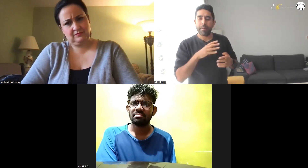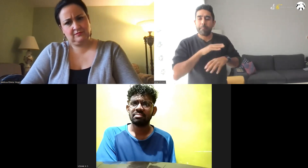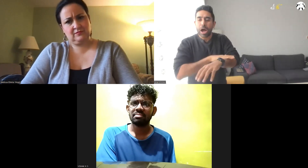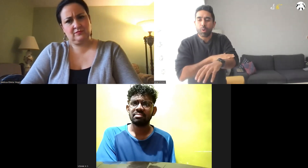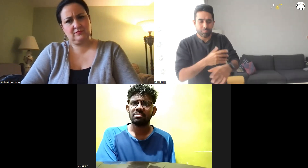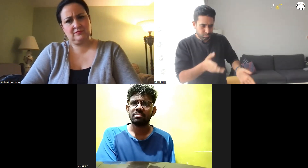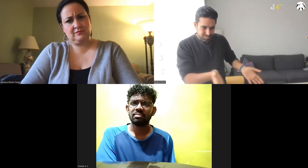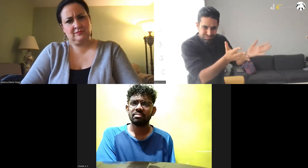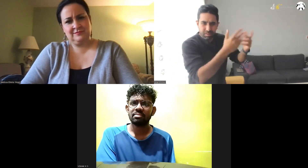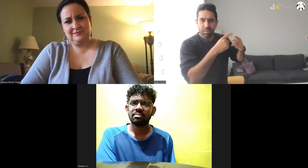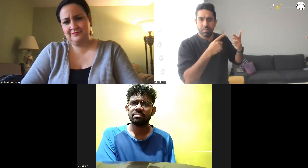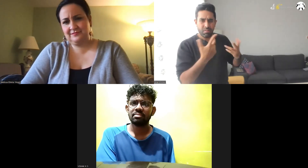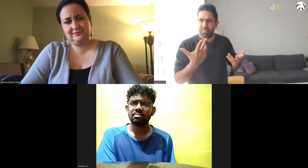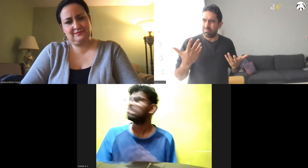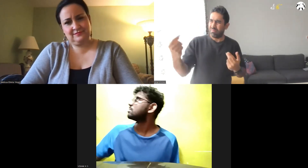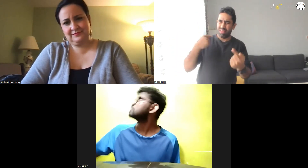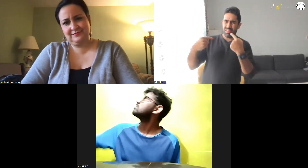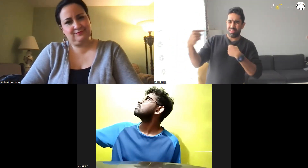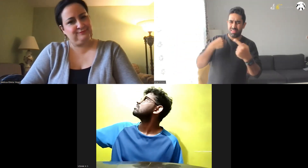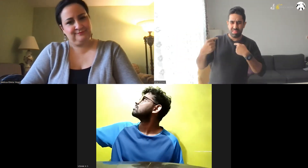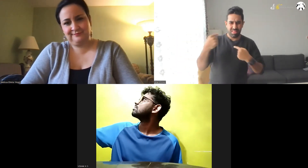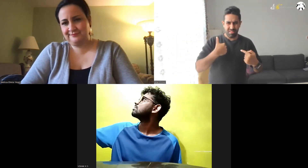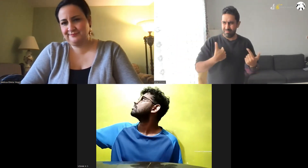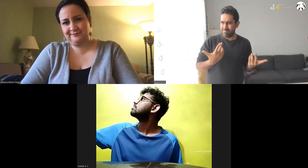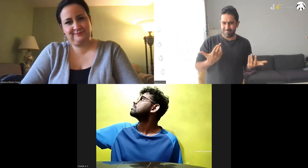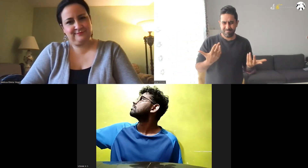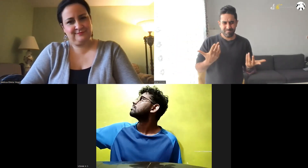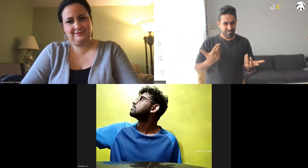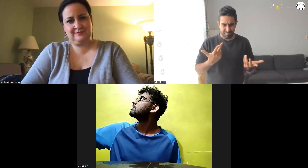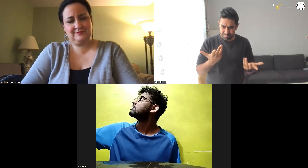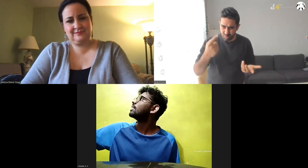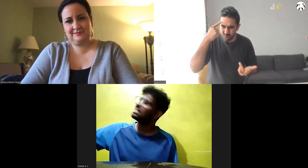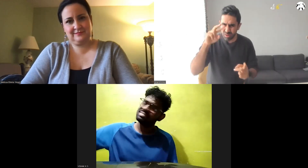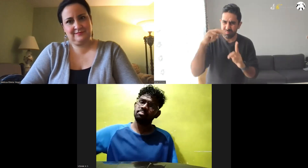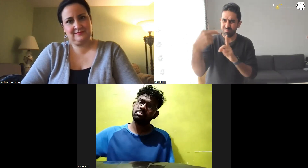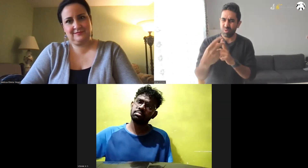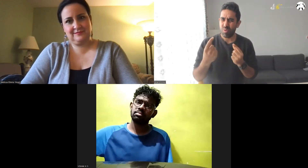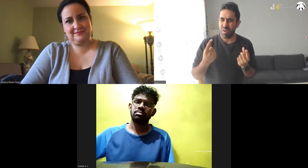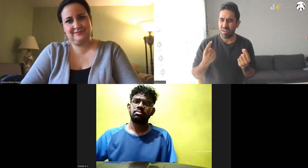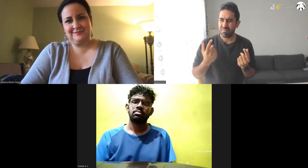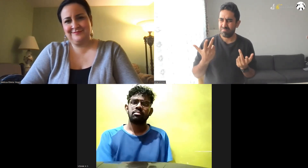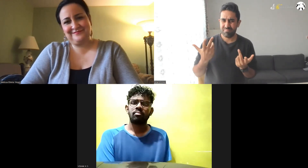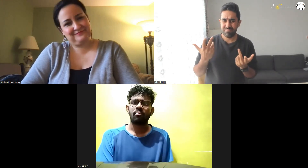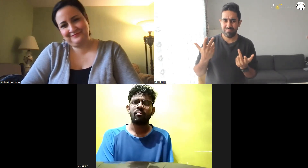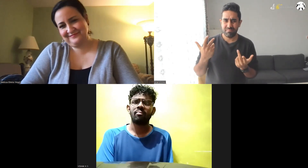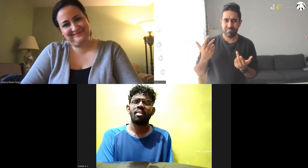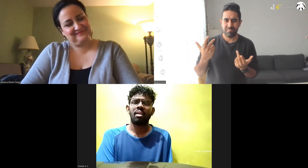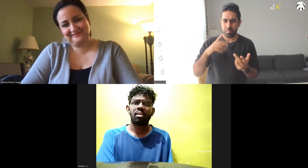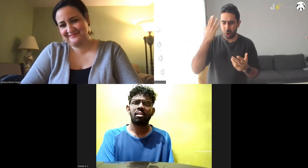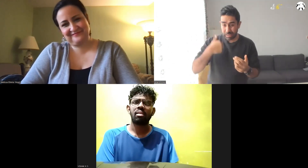into, go to a parlor or get a job somewhere like that? So do you think, I mean, what do I do with